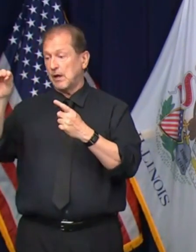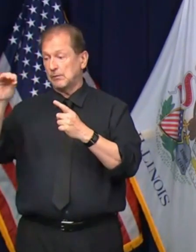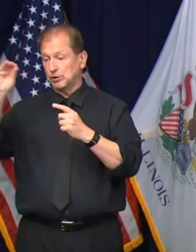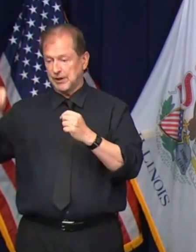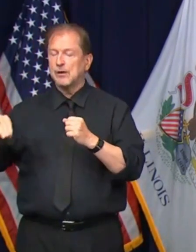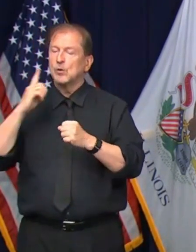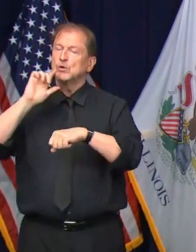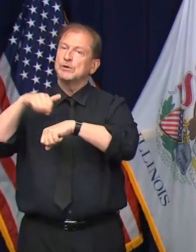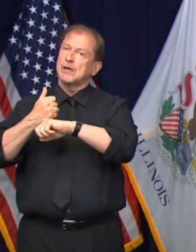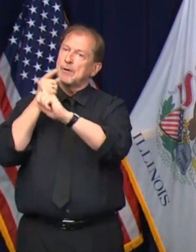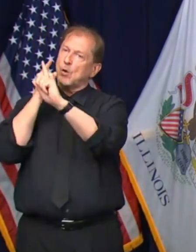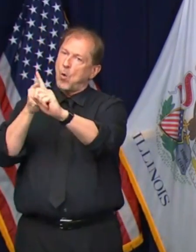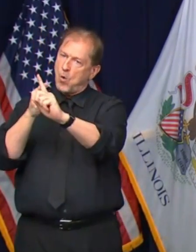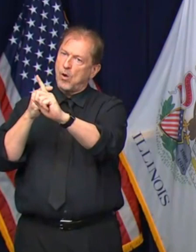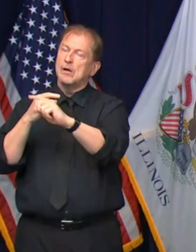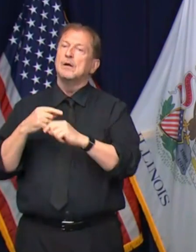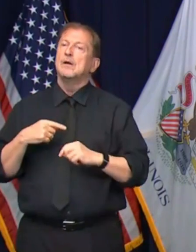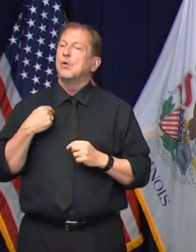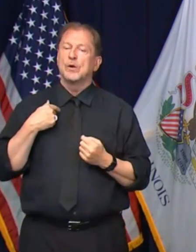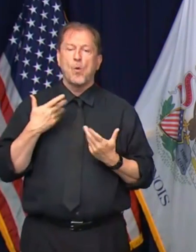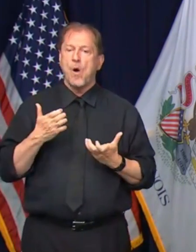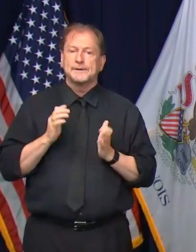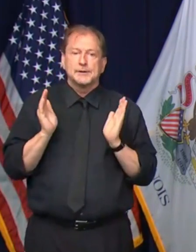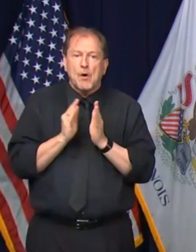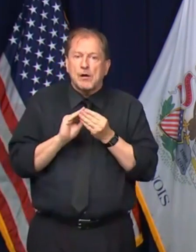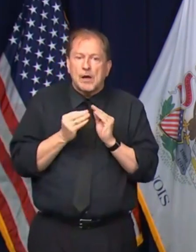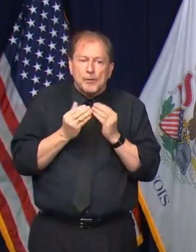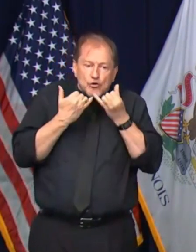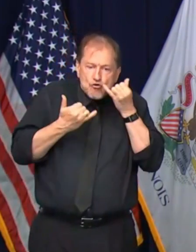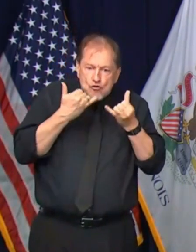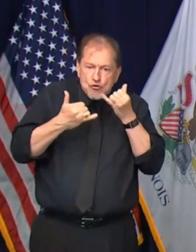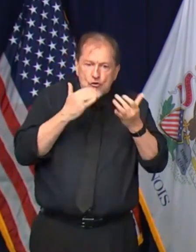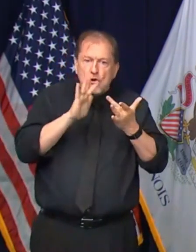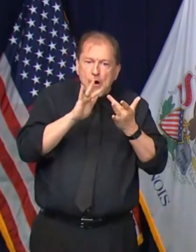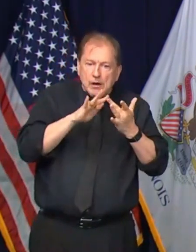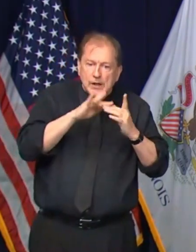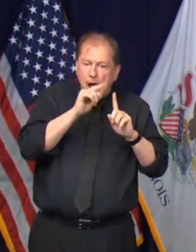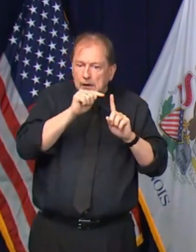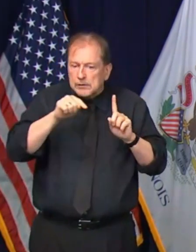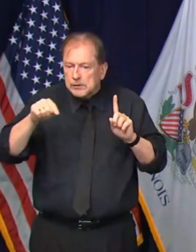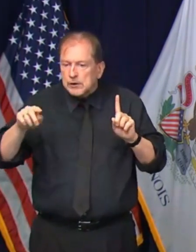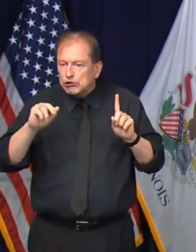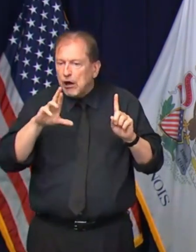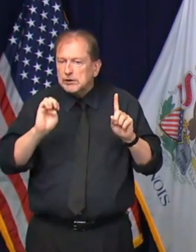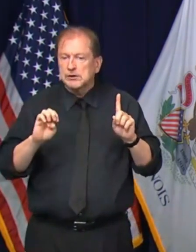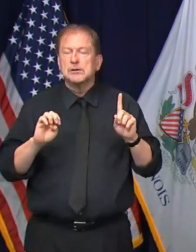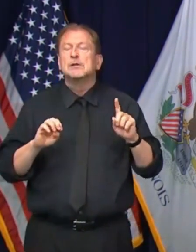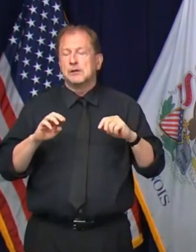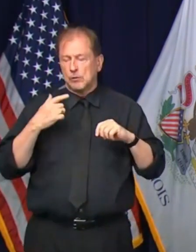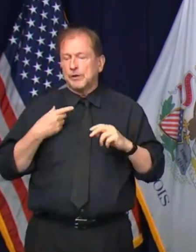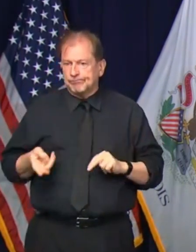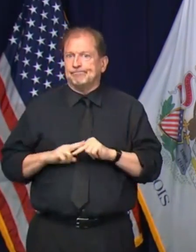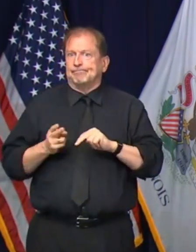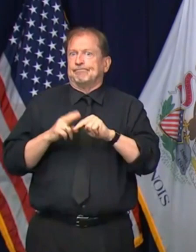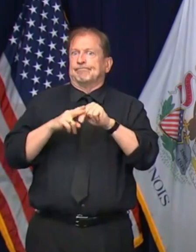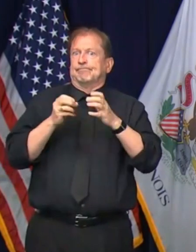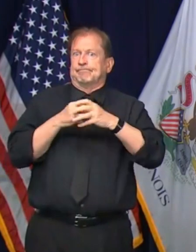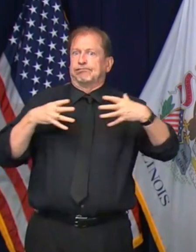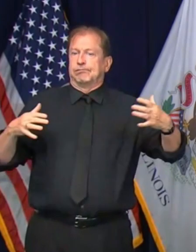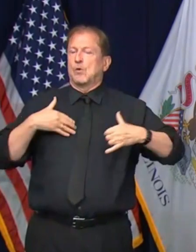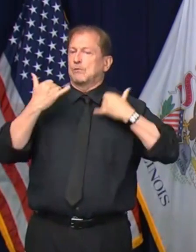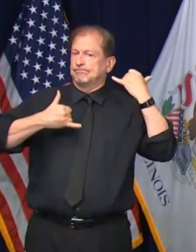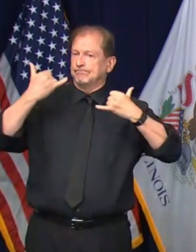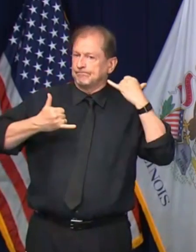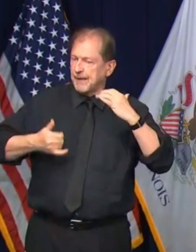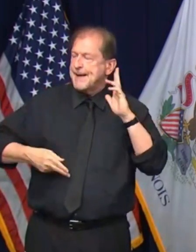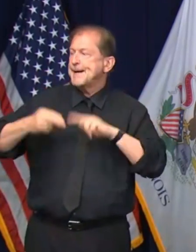to significantly increase contact tracing, and we are doing that. We are currently working with the infrastructure that we have,